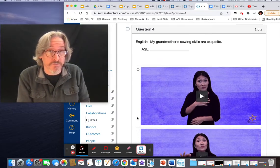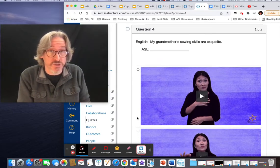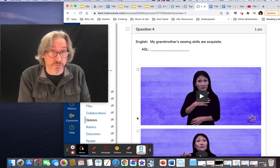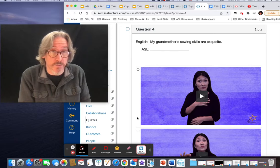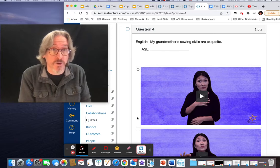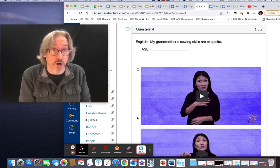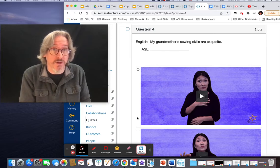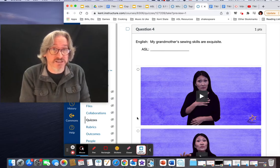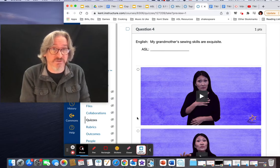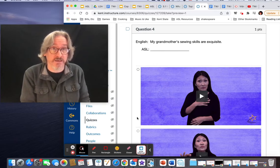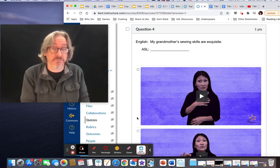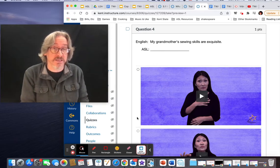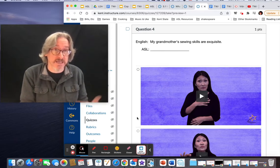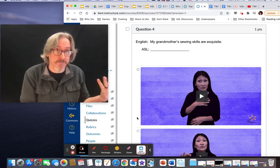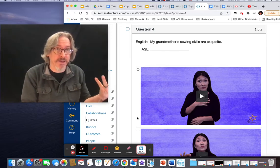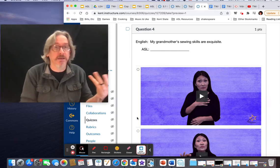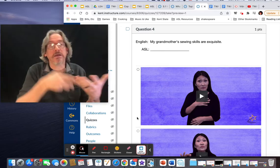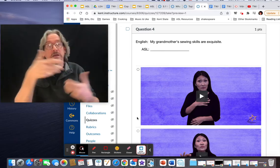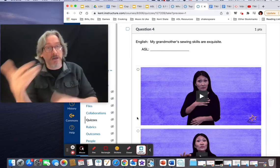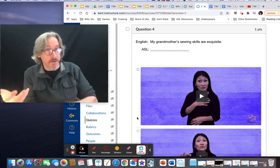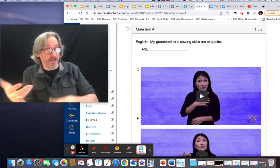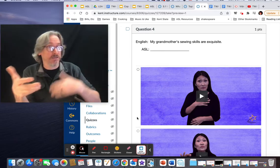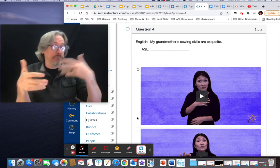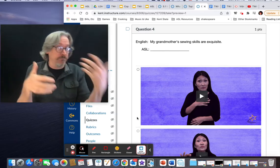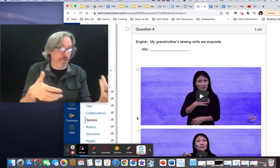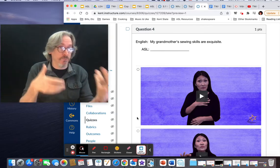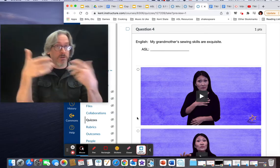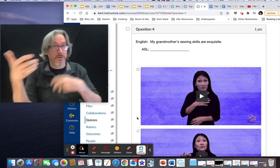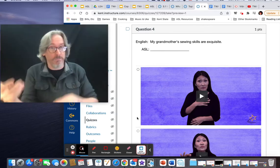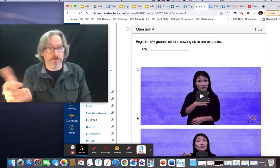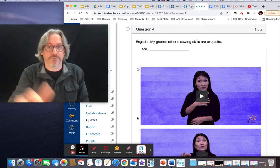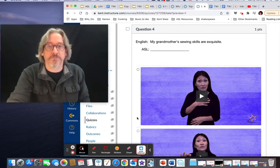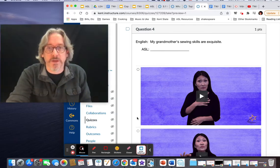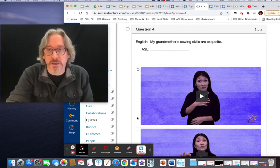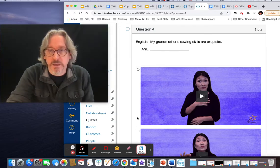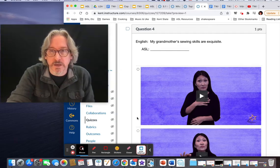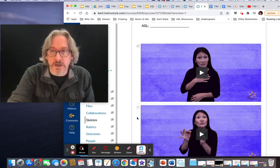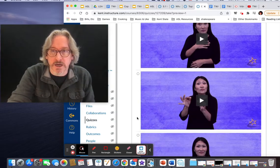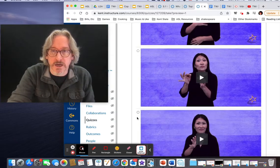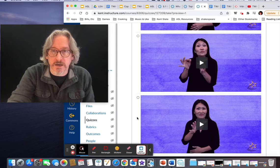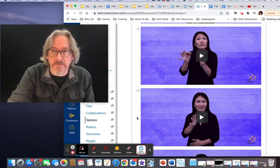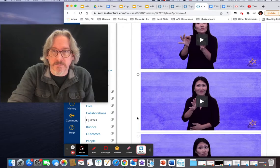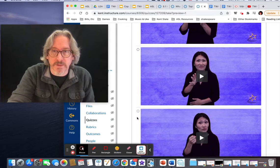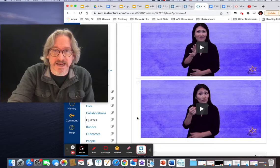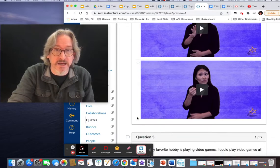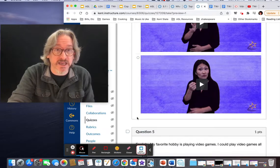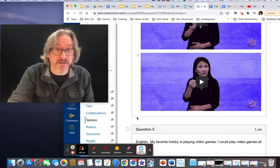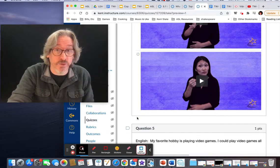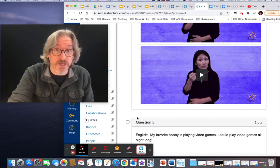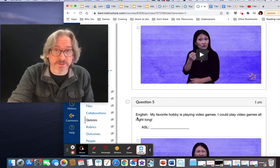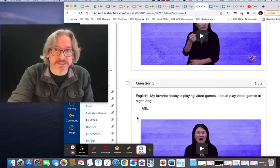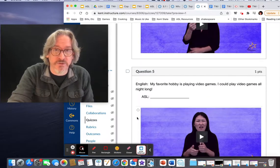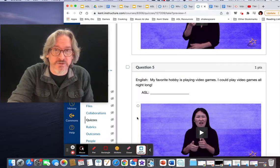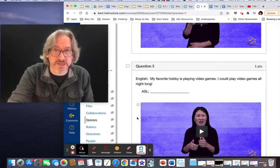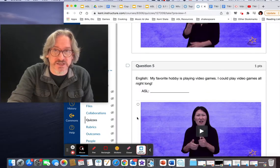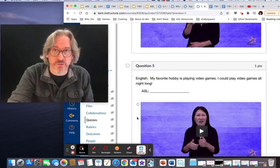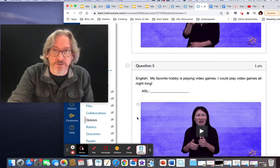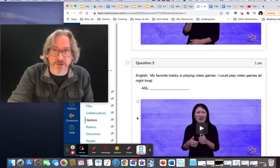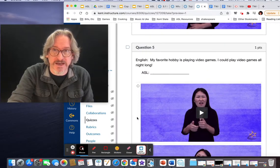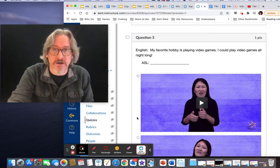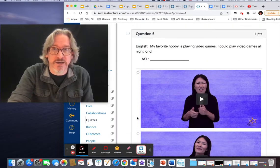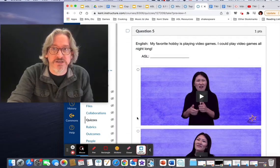right? So remember what OSV, the topic, comment. Boom, boom. And again, if you keep it simple, these